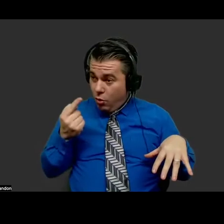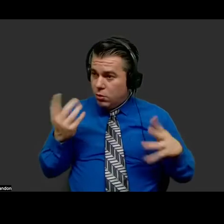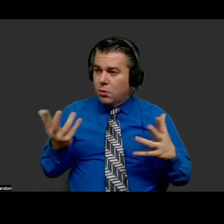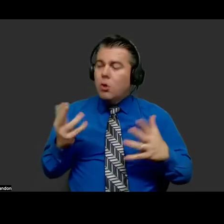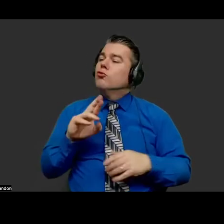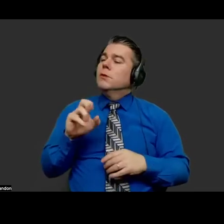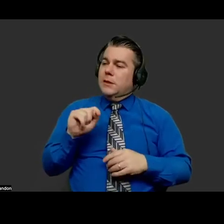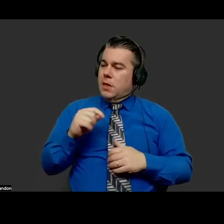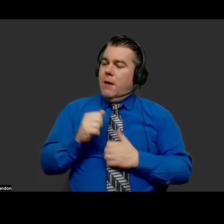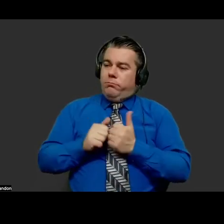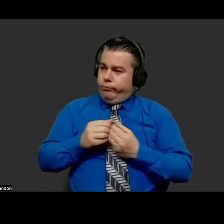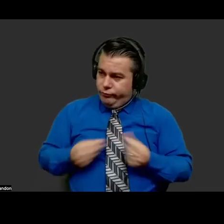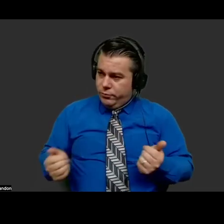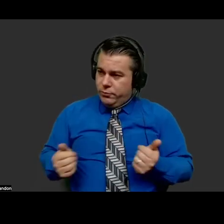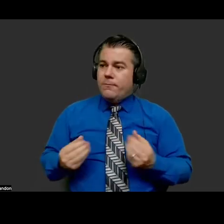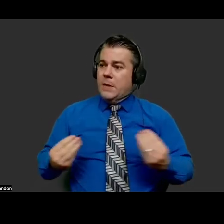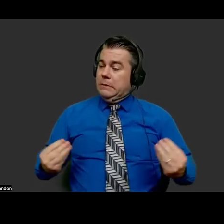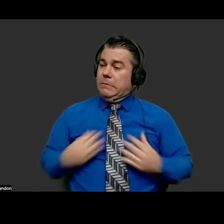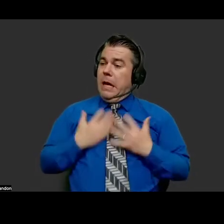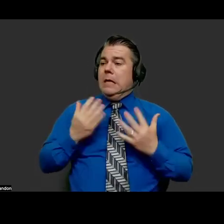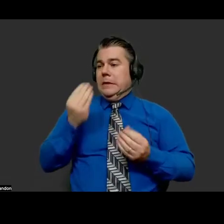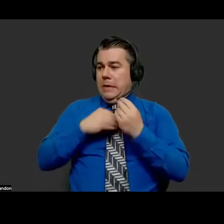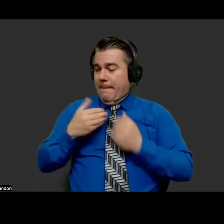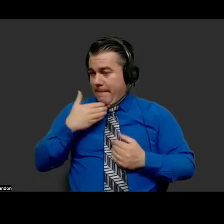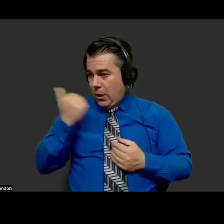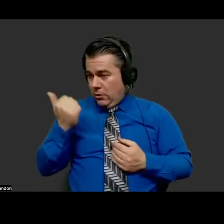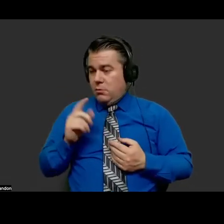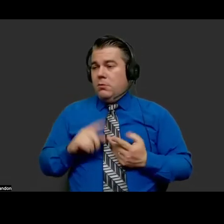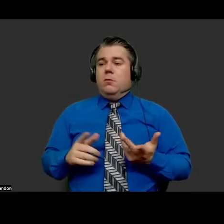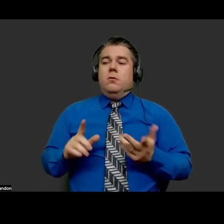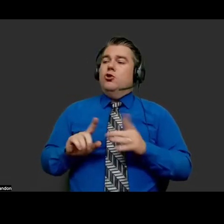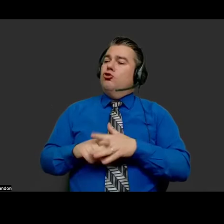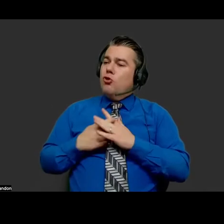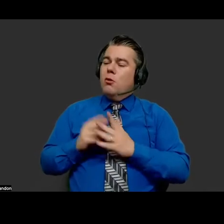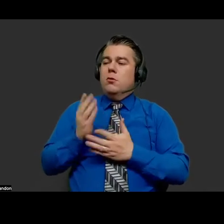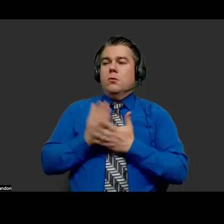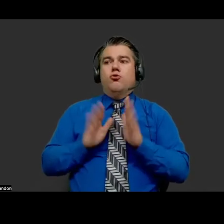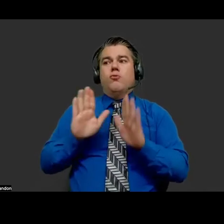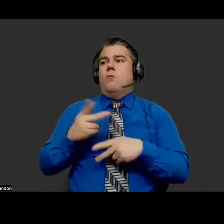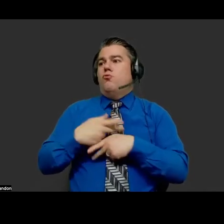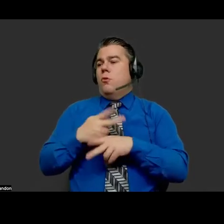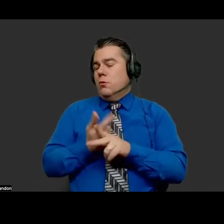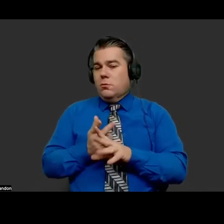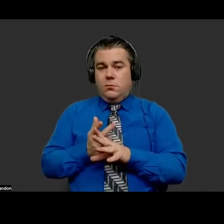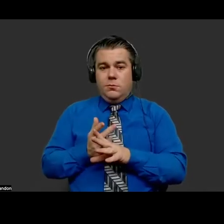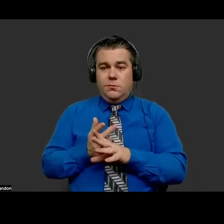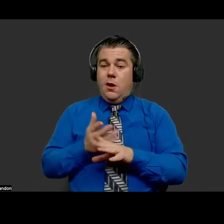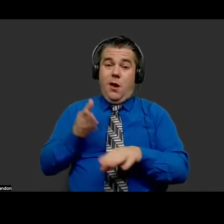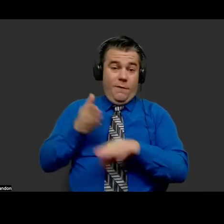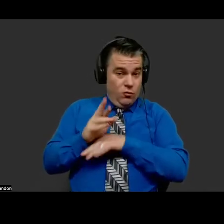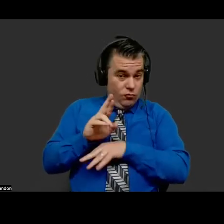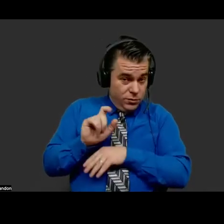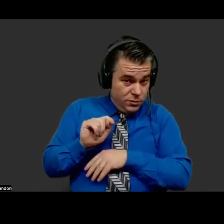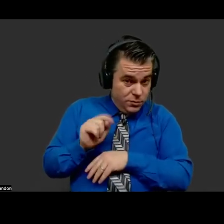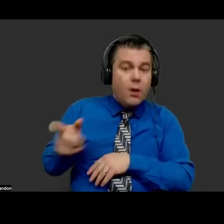metabolism, be inspired to eat better, and get started on some amazing products. Because after the reset, they can